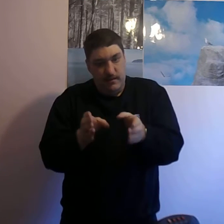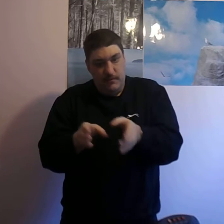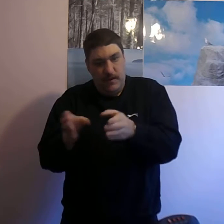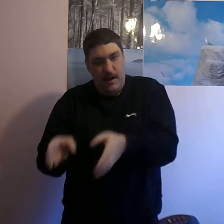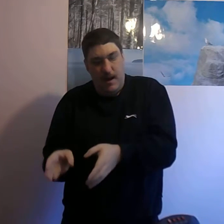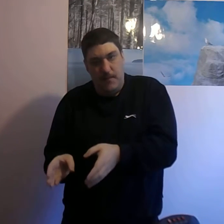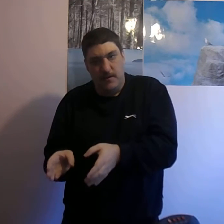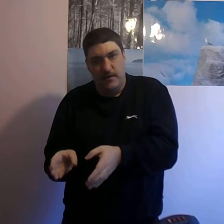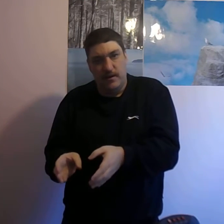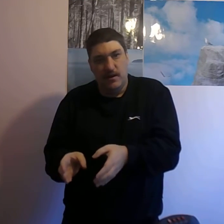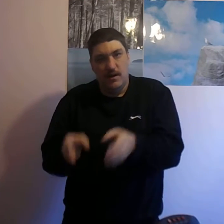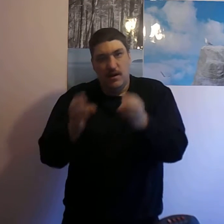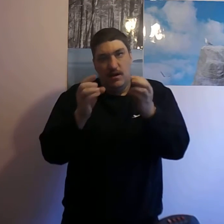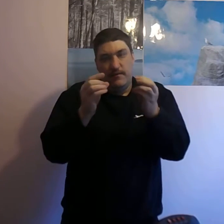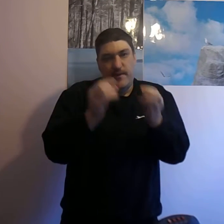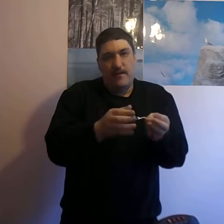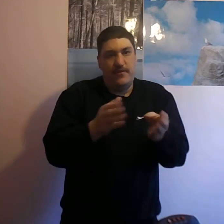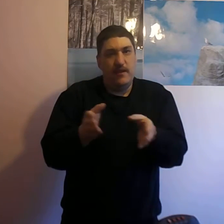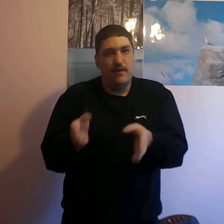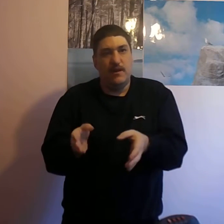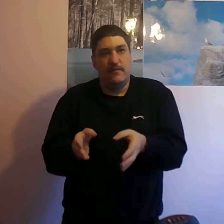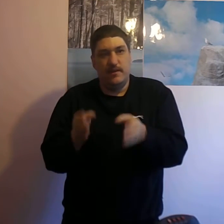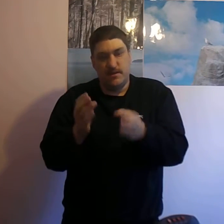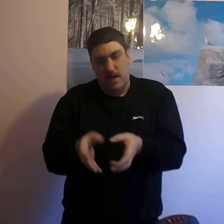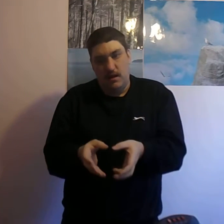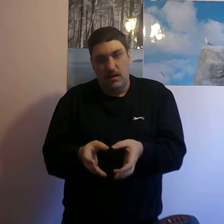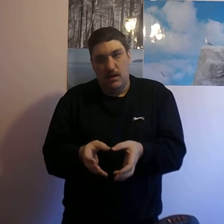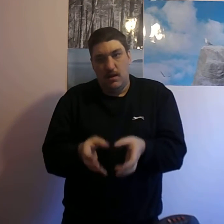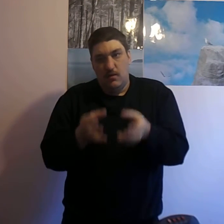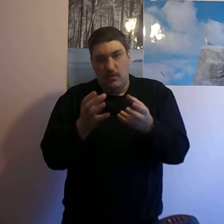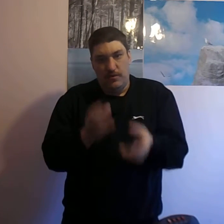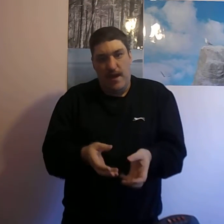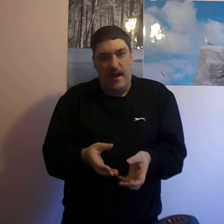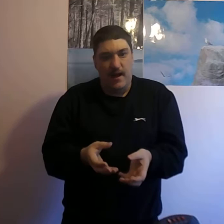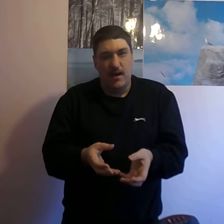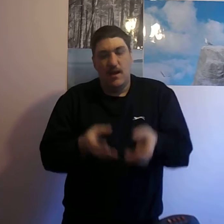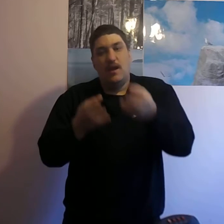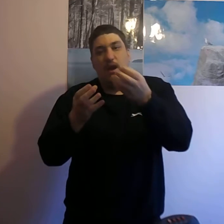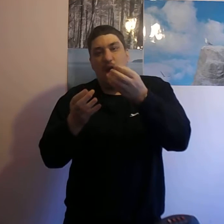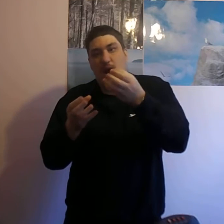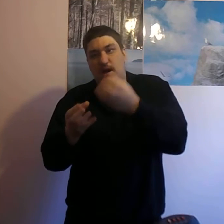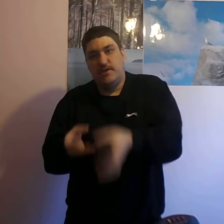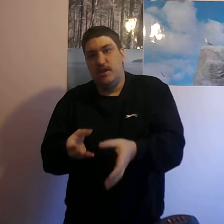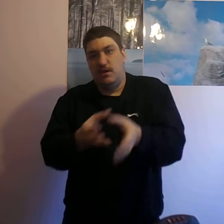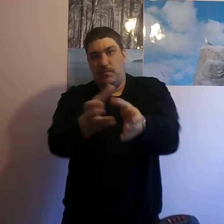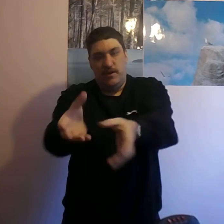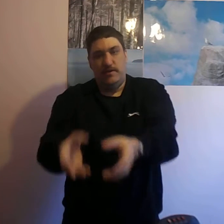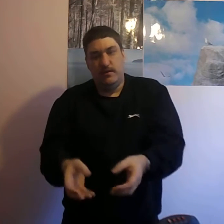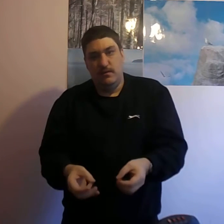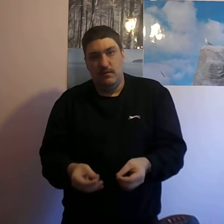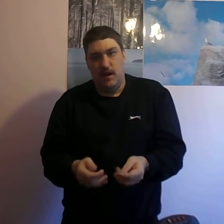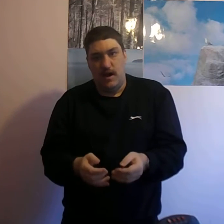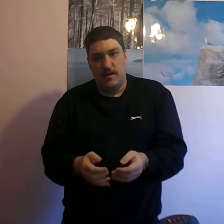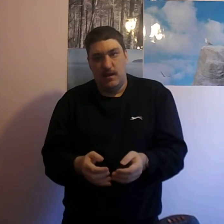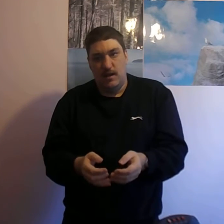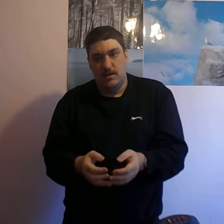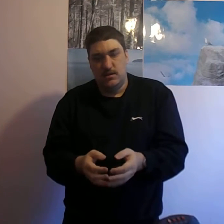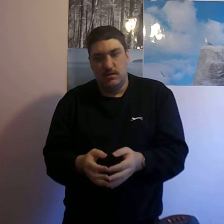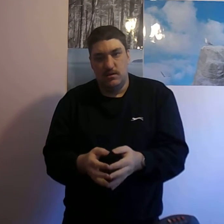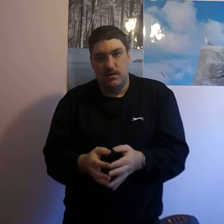something happened, their theory is that Chell was there, and she got put into isolation